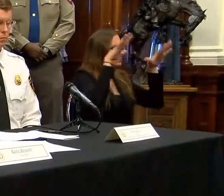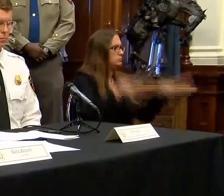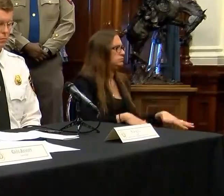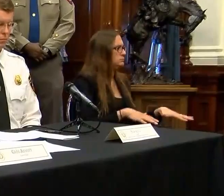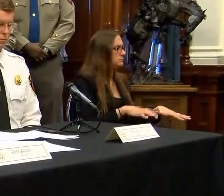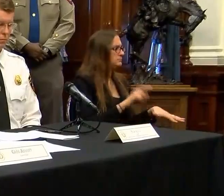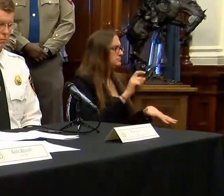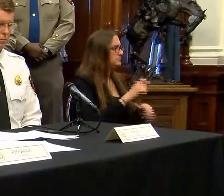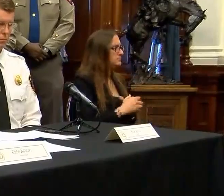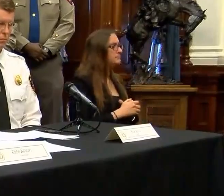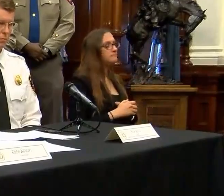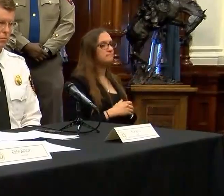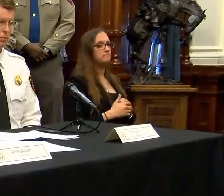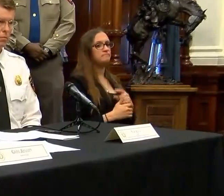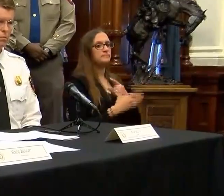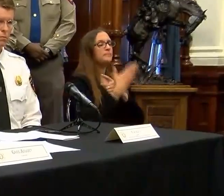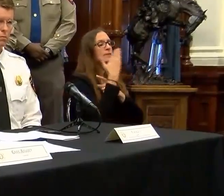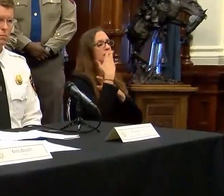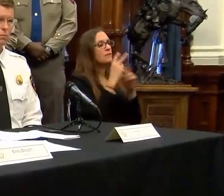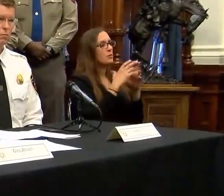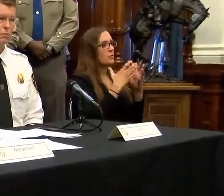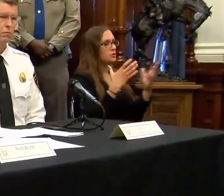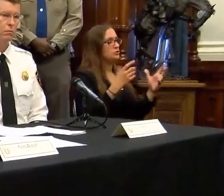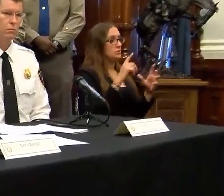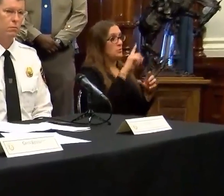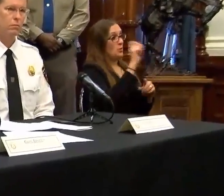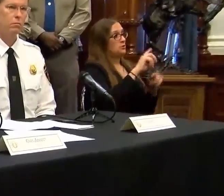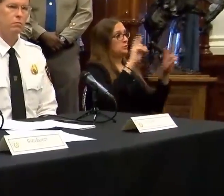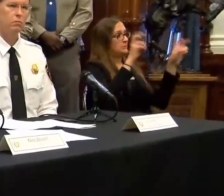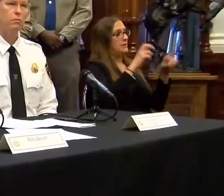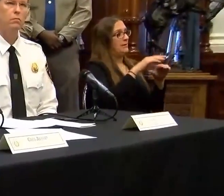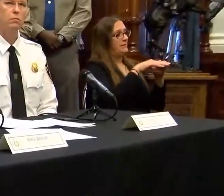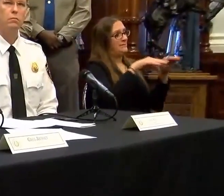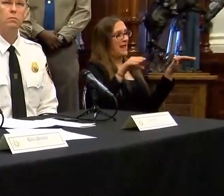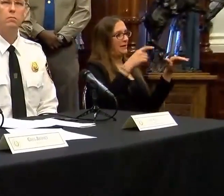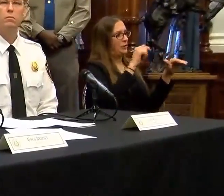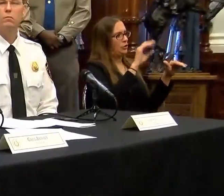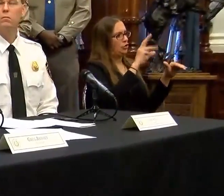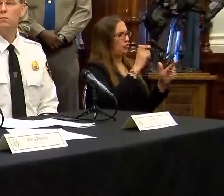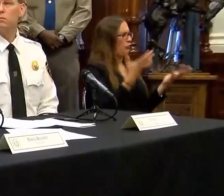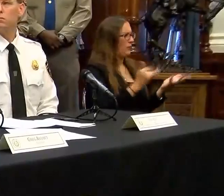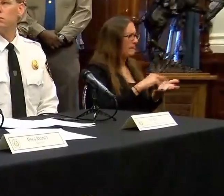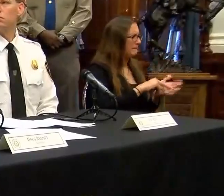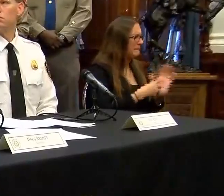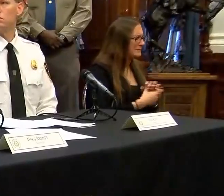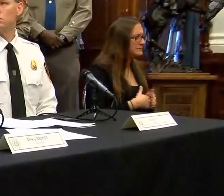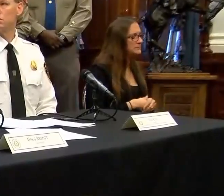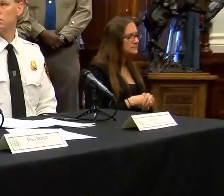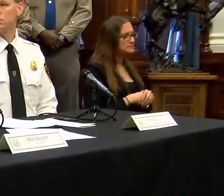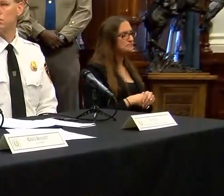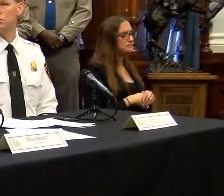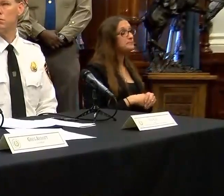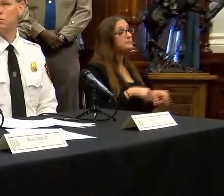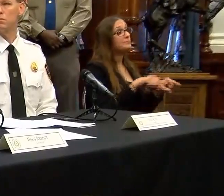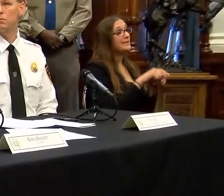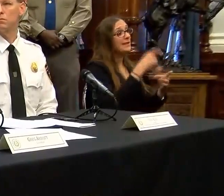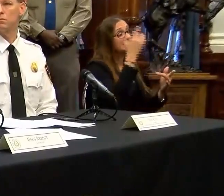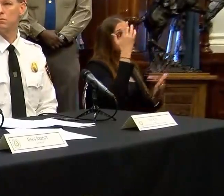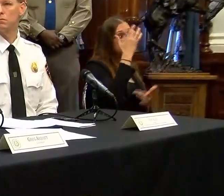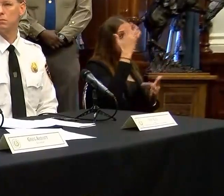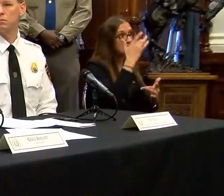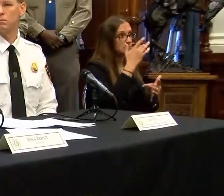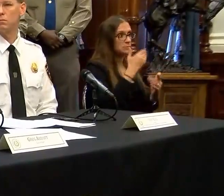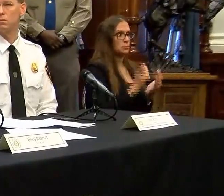Thank you very much. So the question is about flattening the curve, so to speak. What does that mean? it means that as a disease, particularly